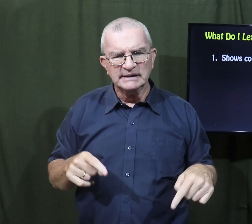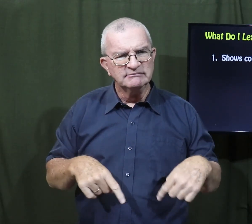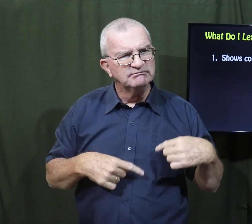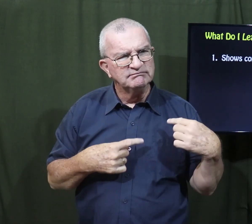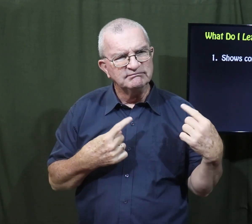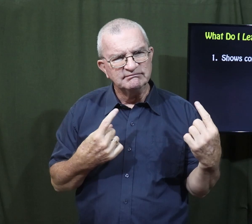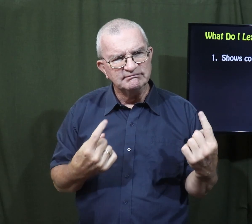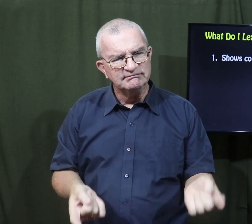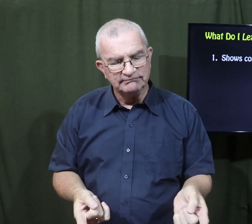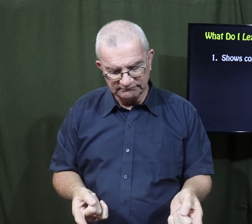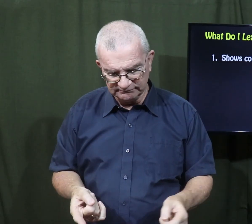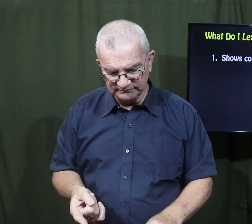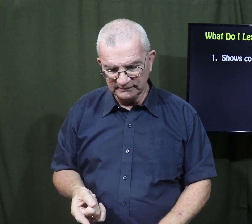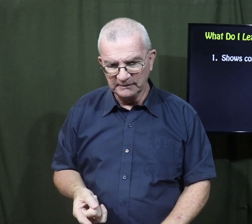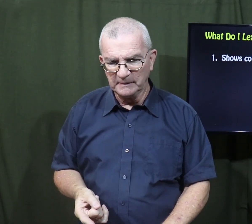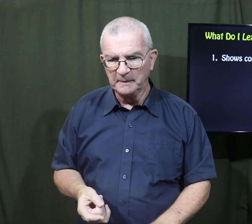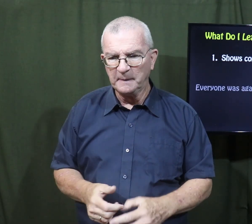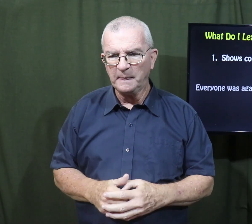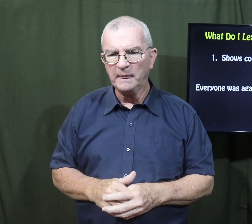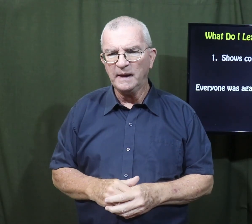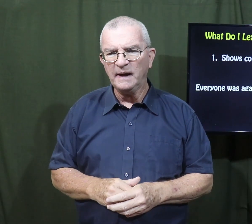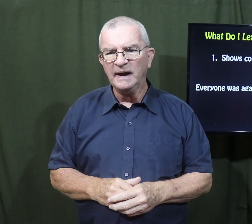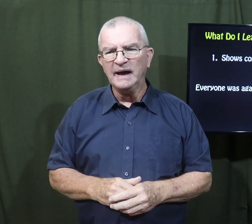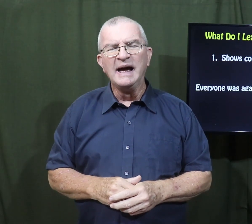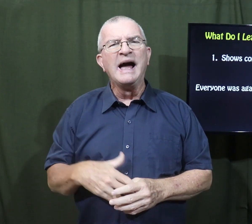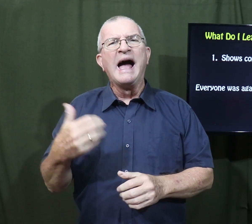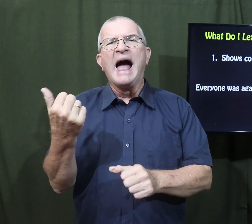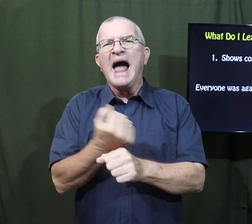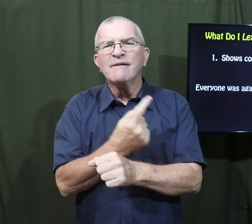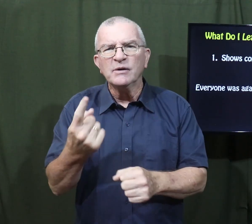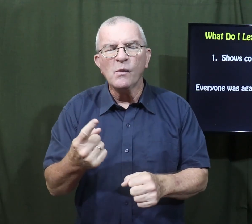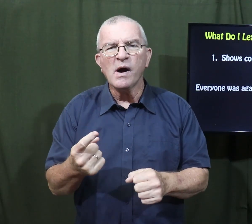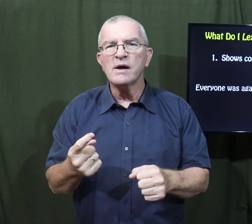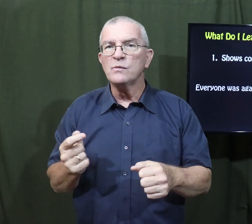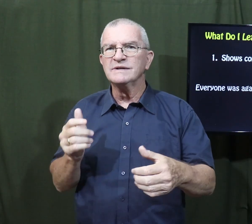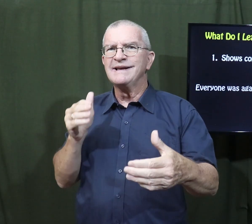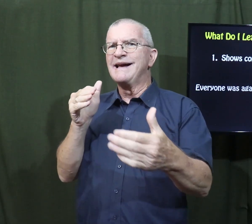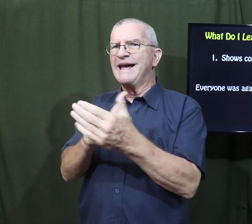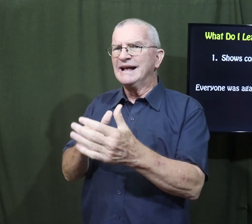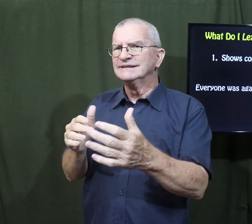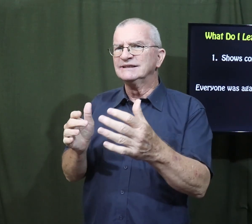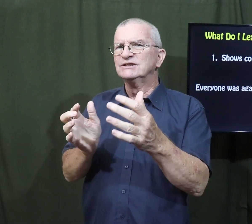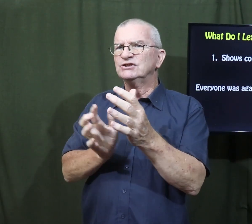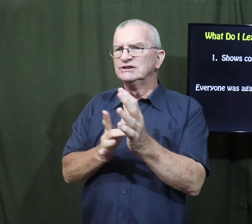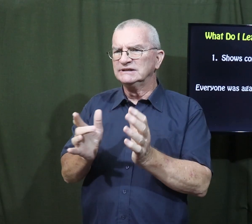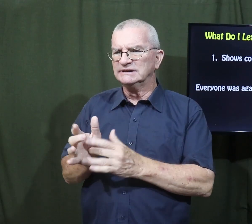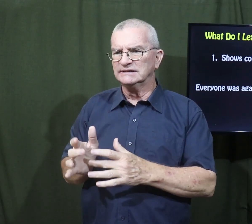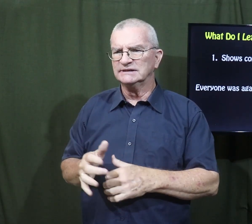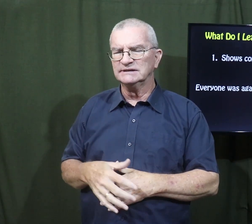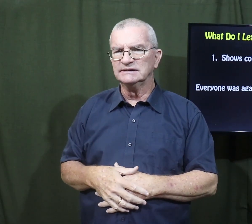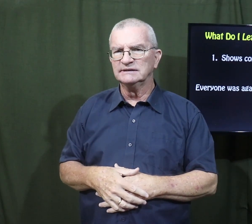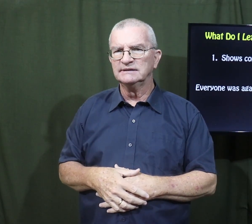Now this has happened ever since. Everyone was against Jesus.